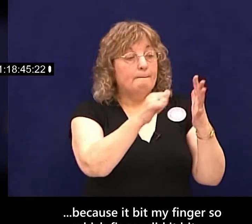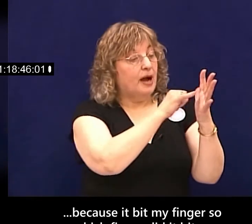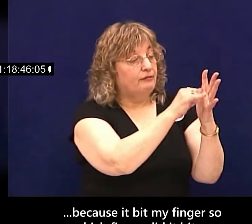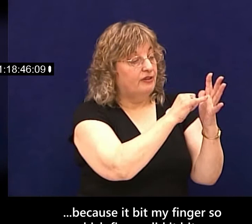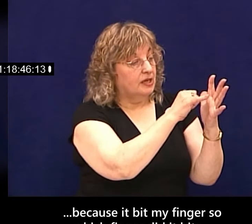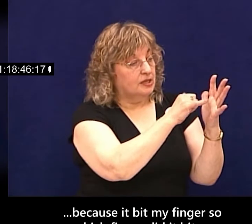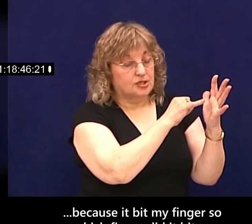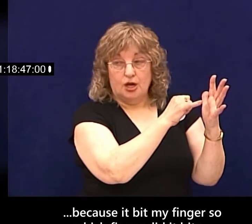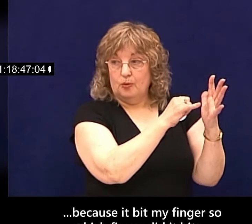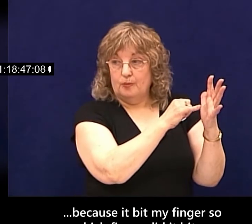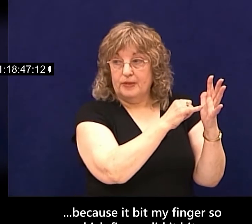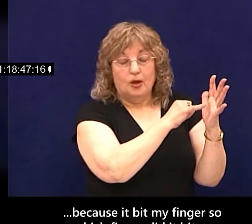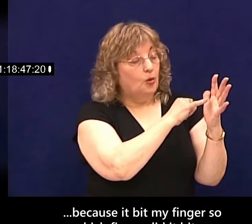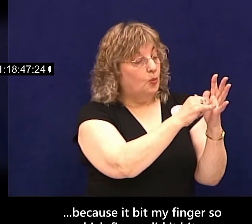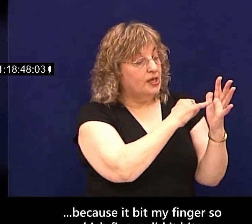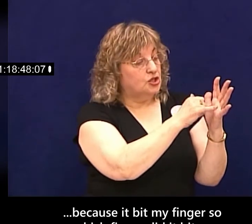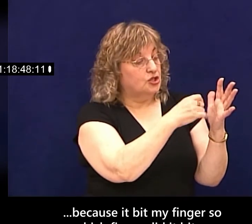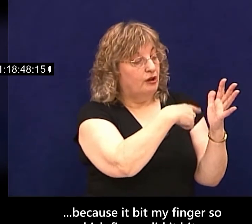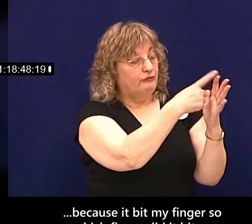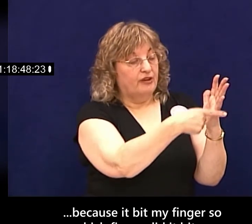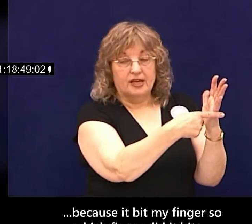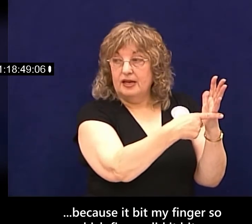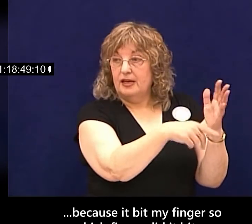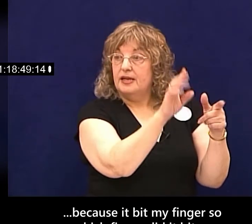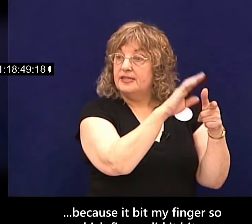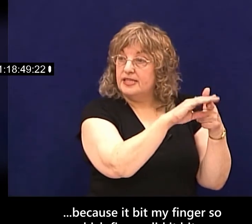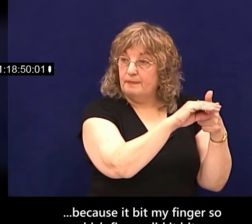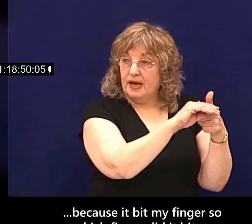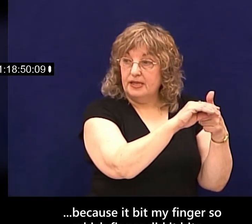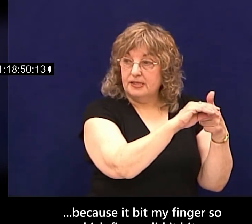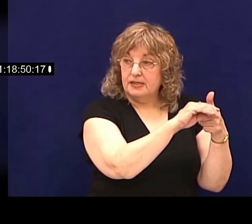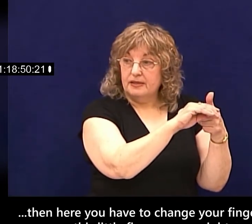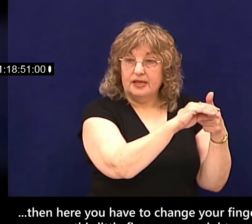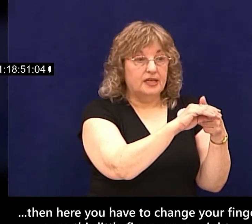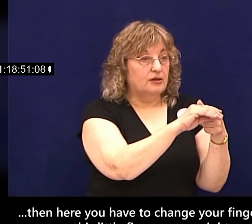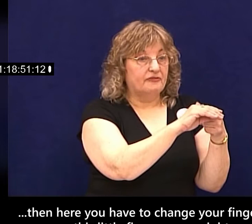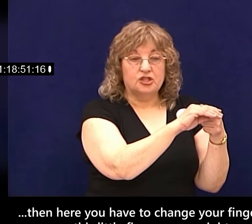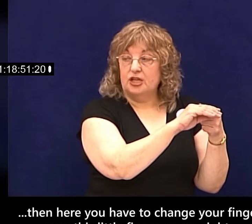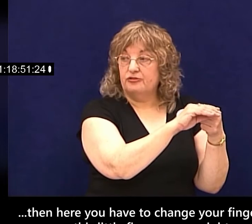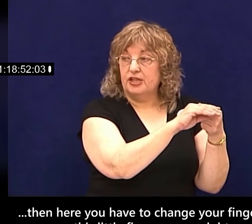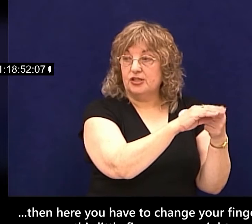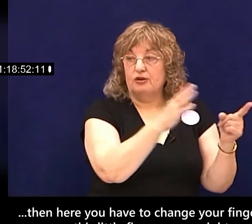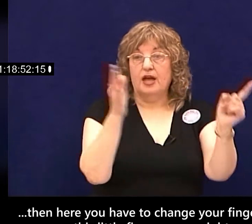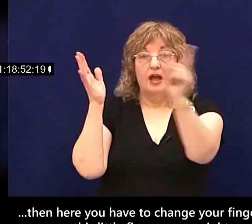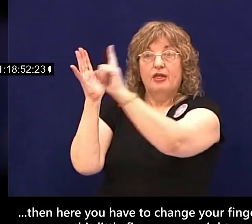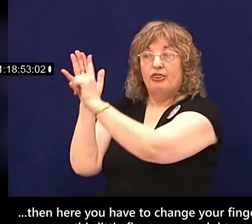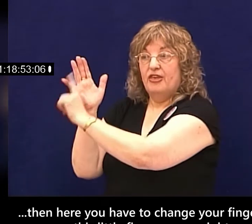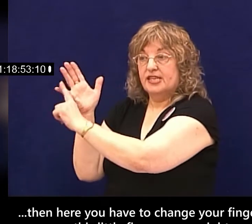my finger so. Which finger did it bite? Then here you have to change your fingers over. This